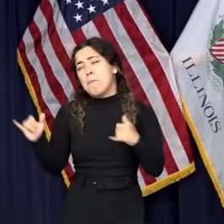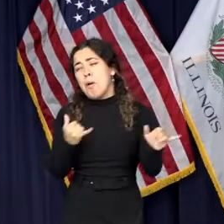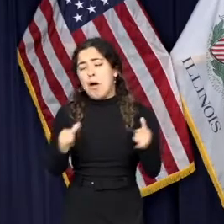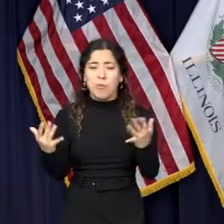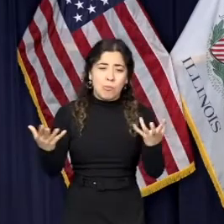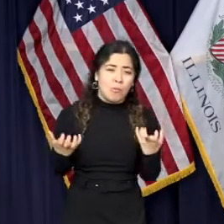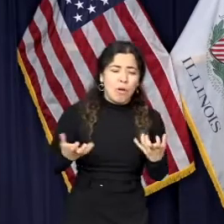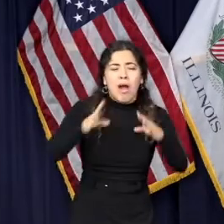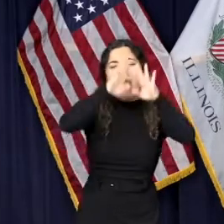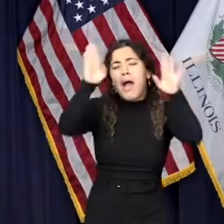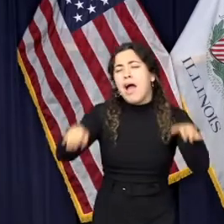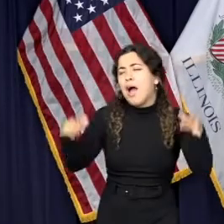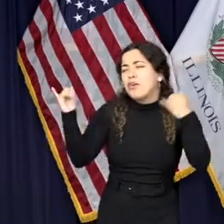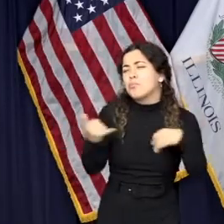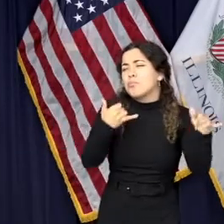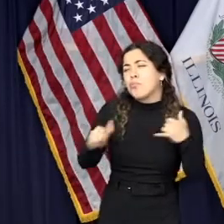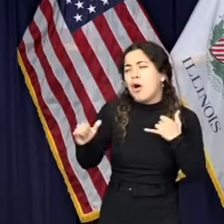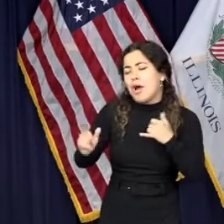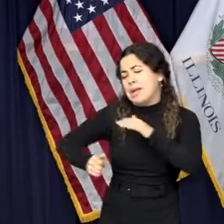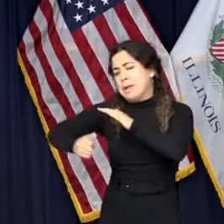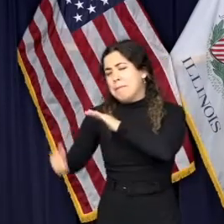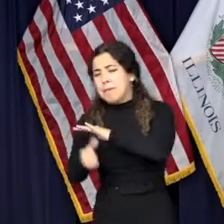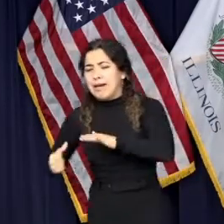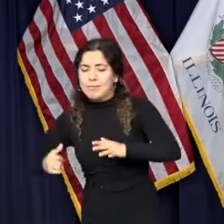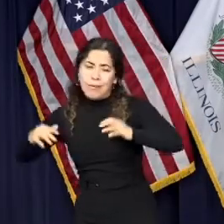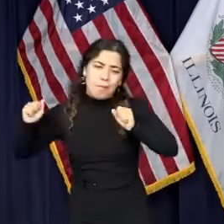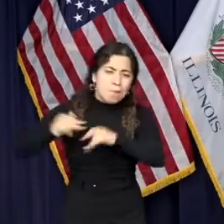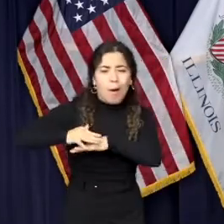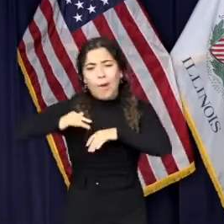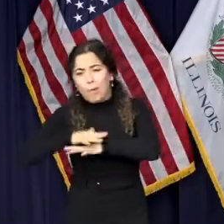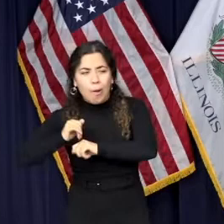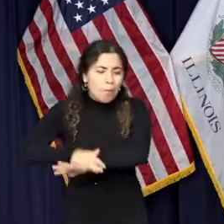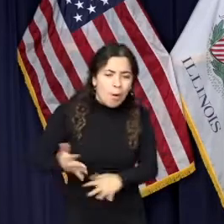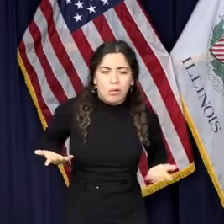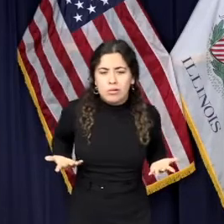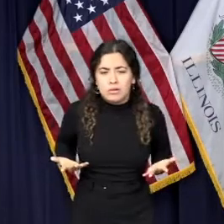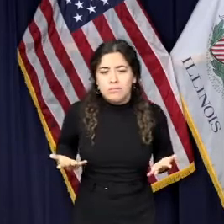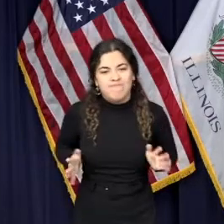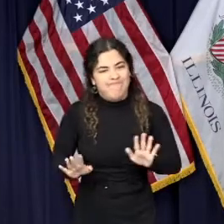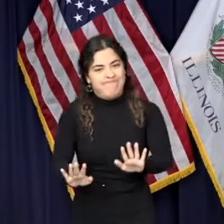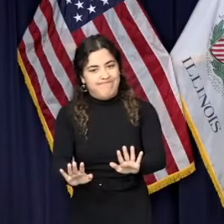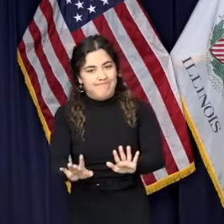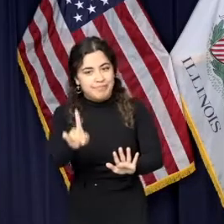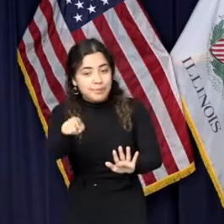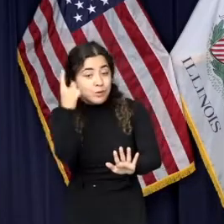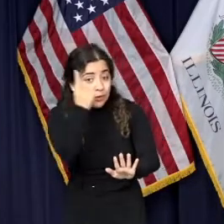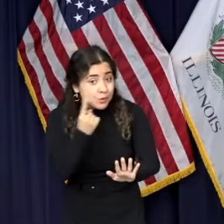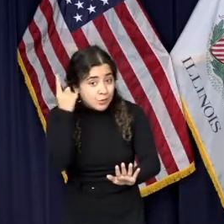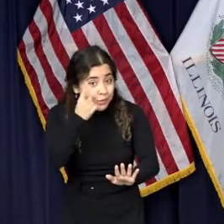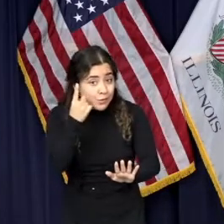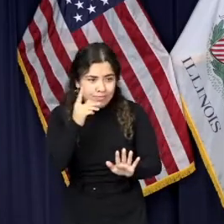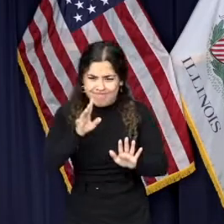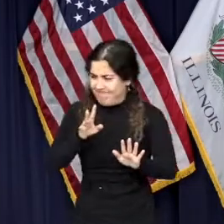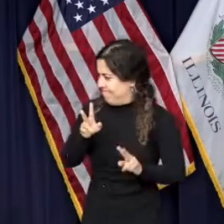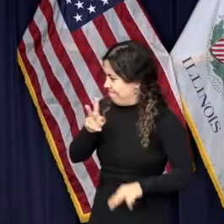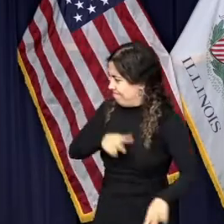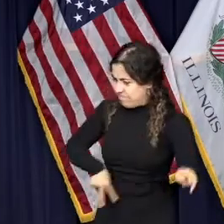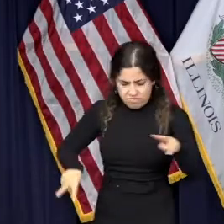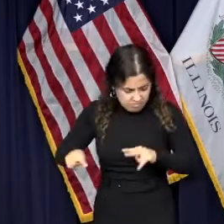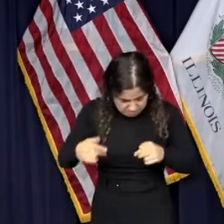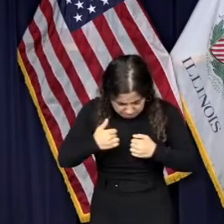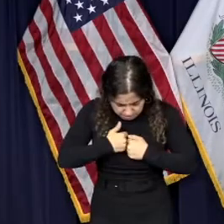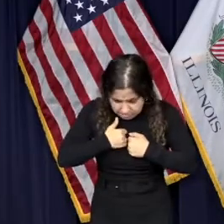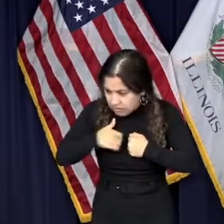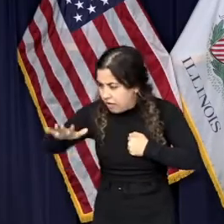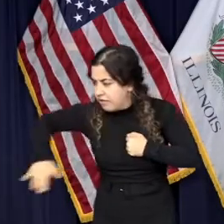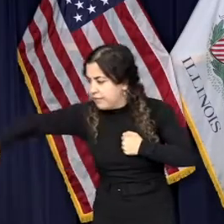our house parties, those regular old basement parties. But we have to think about how we can keep ourselves and our